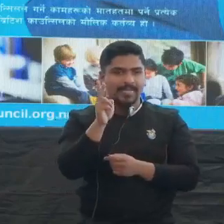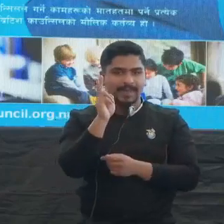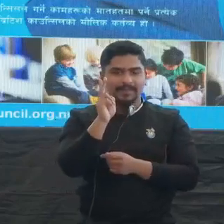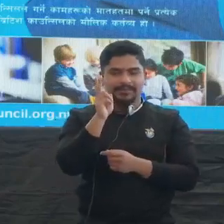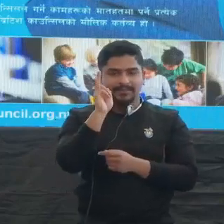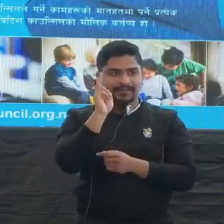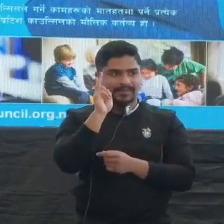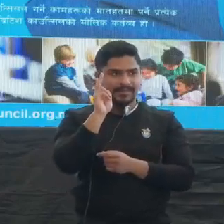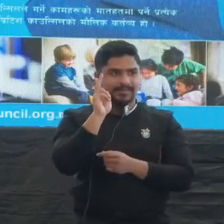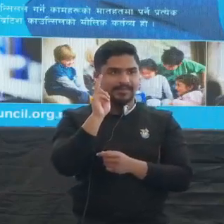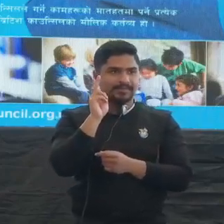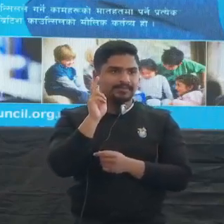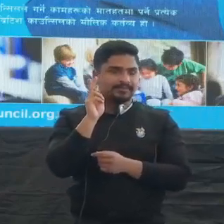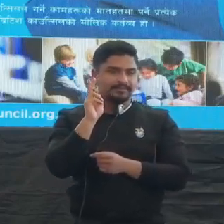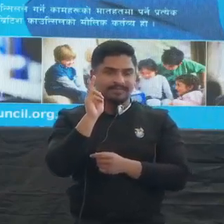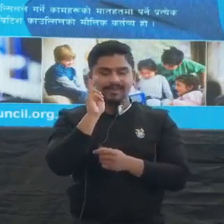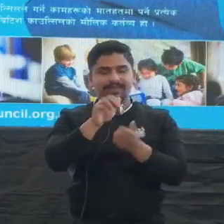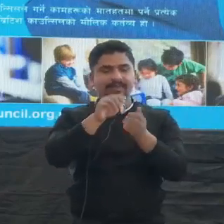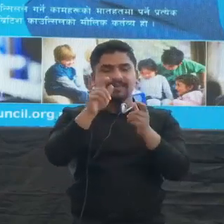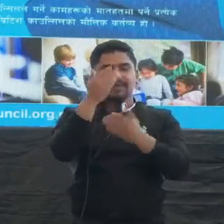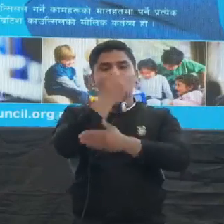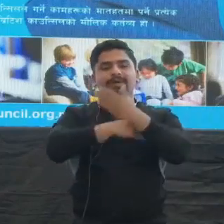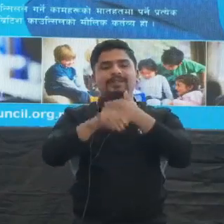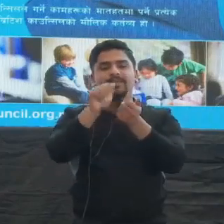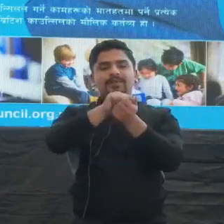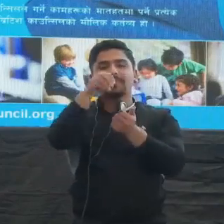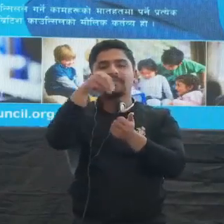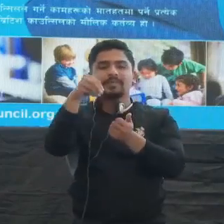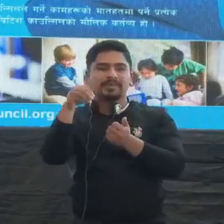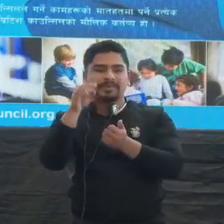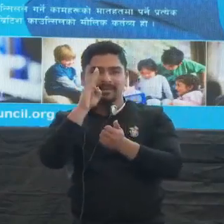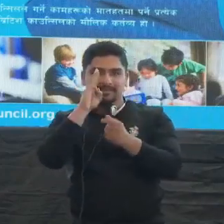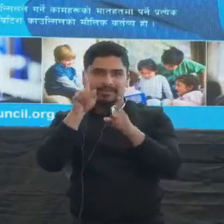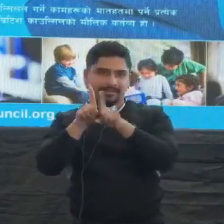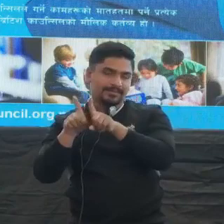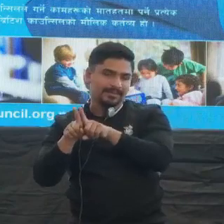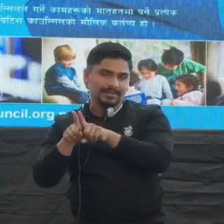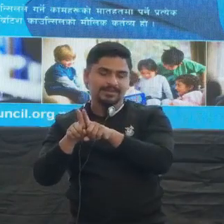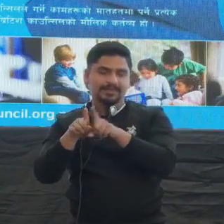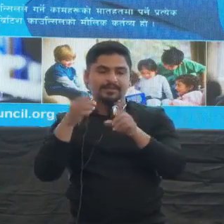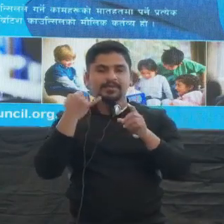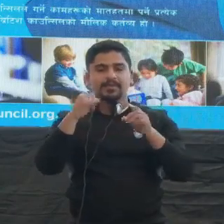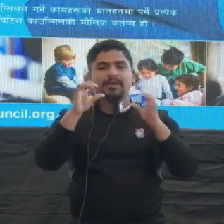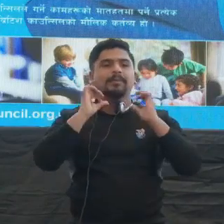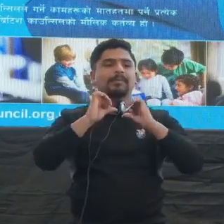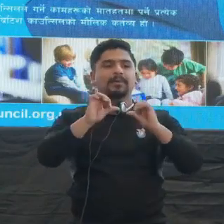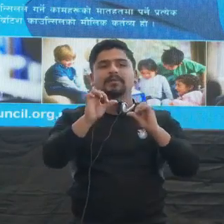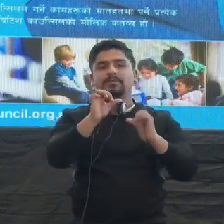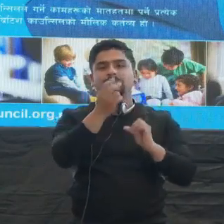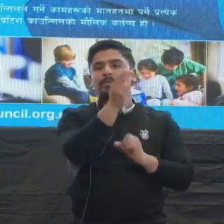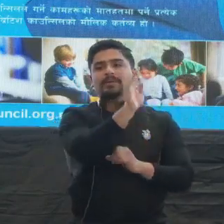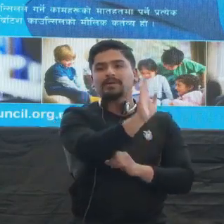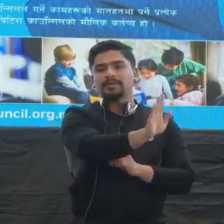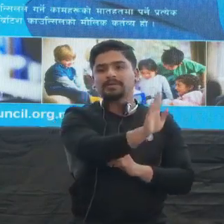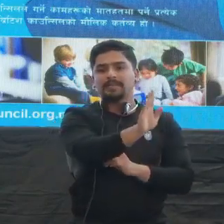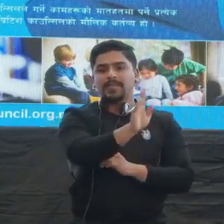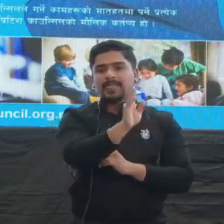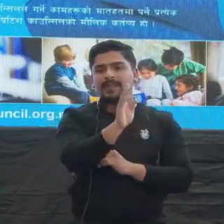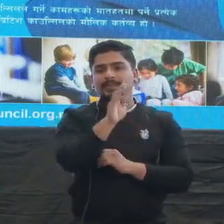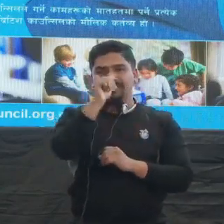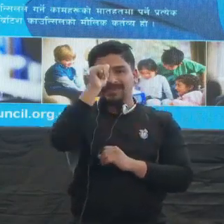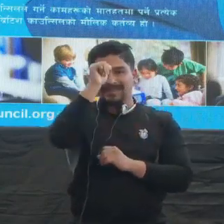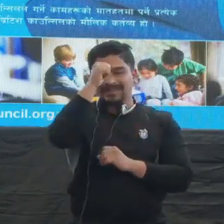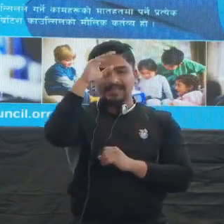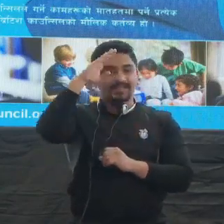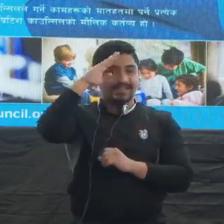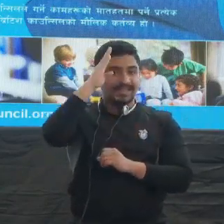problem of issuance of disability certificate, so there is misuse of also disability certificate, and Indian government